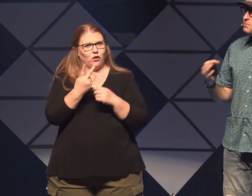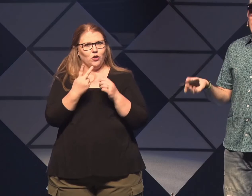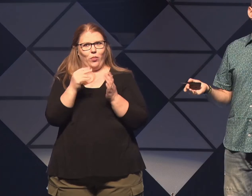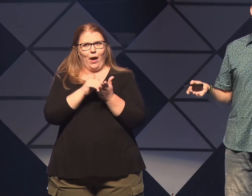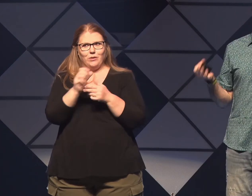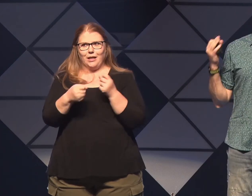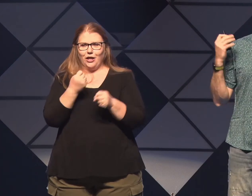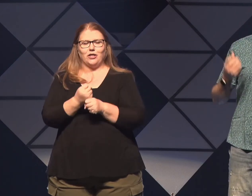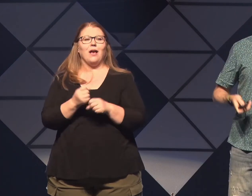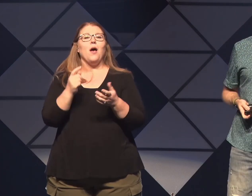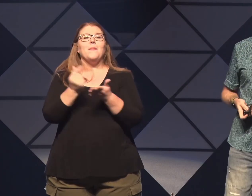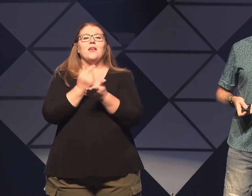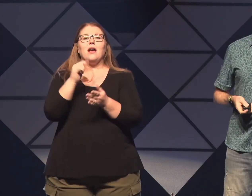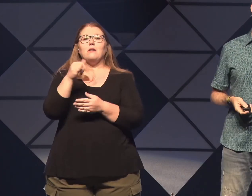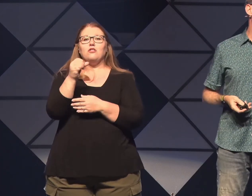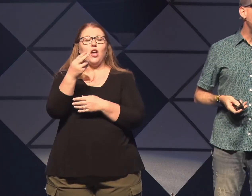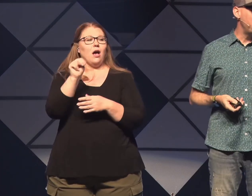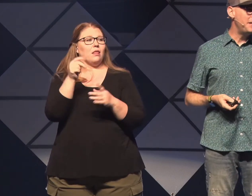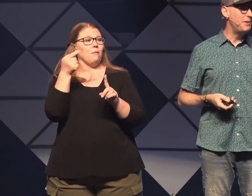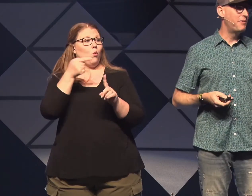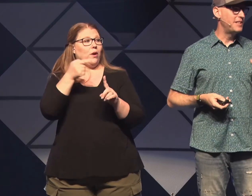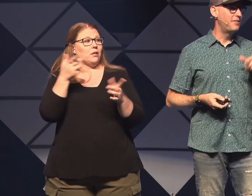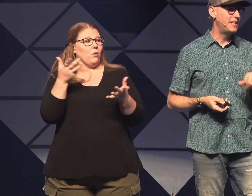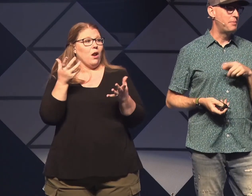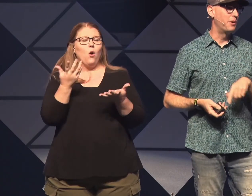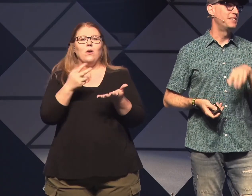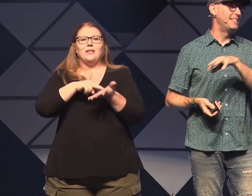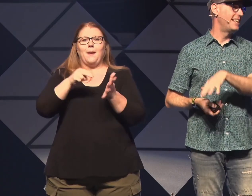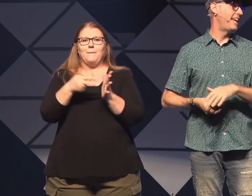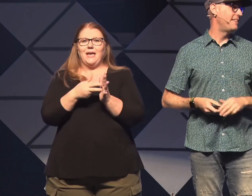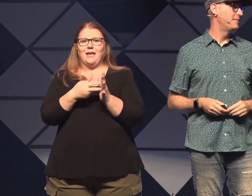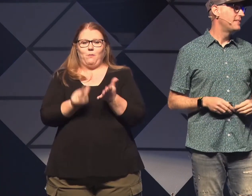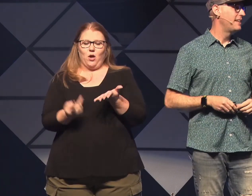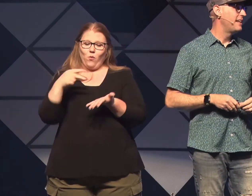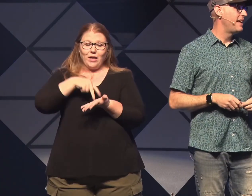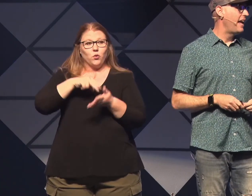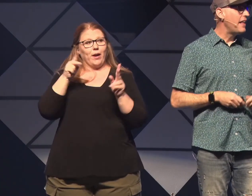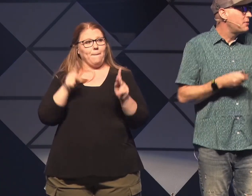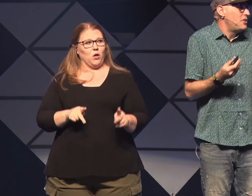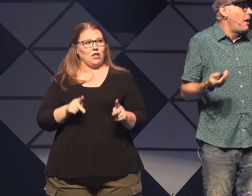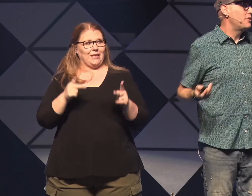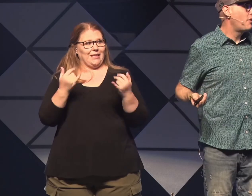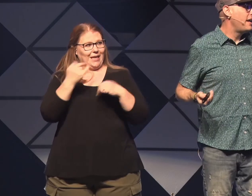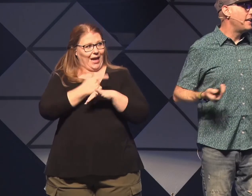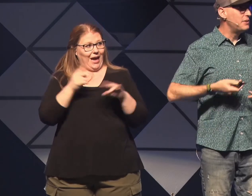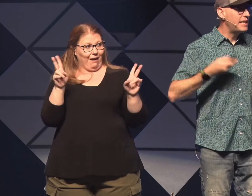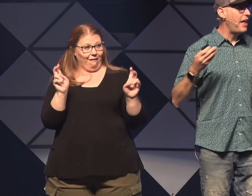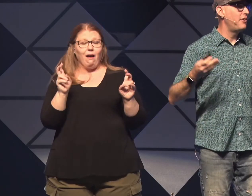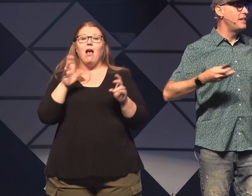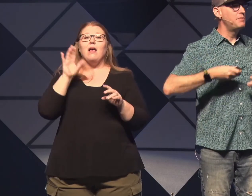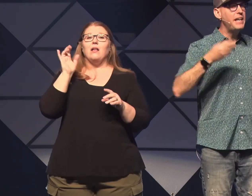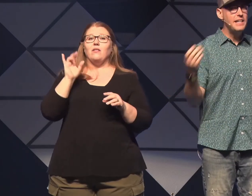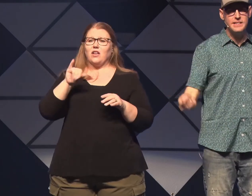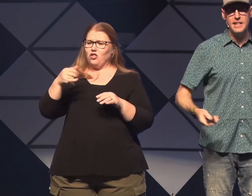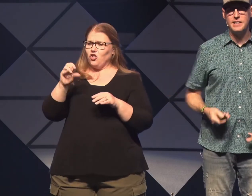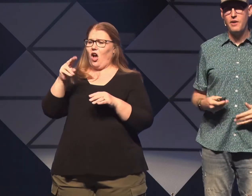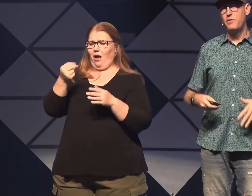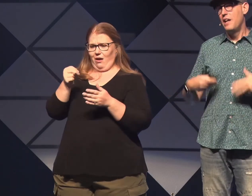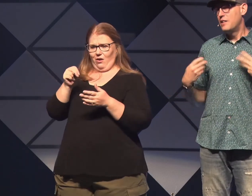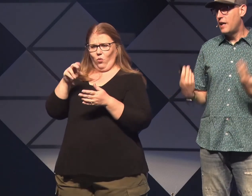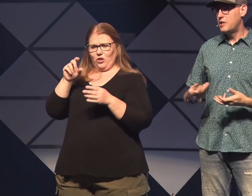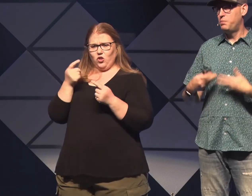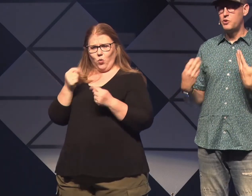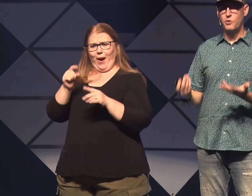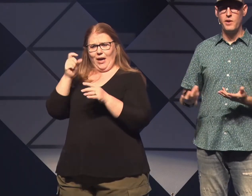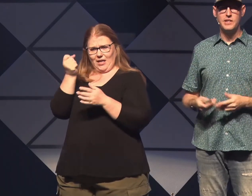the Gospel of John is really about this question of what does it mean to be a resurrected person today? And that's what John was writing. He was gathering and he was making sense of